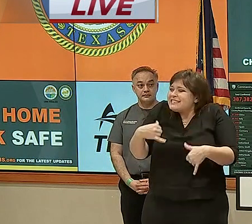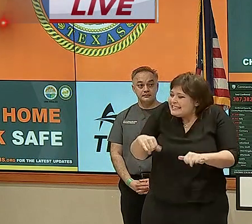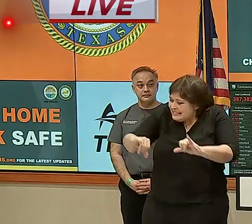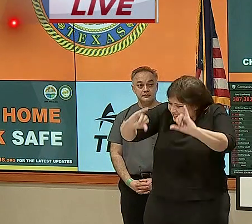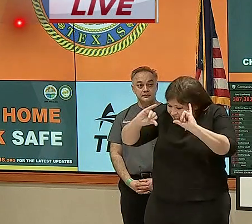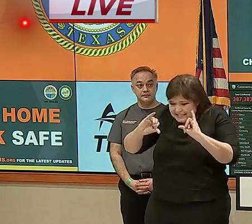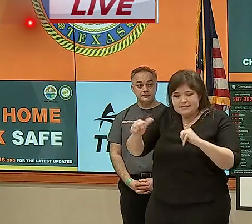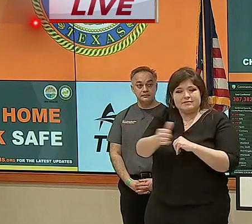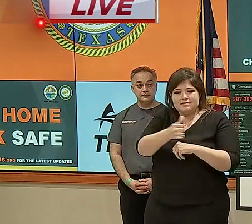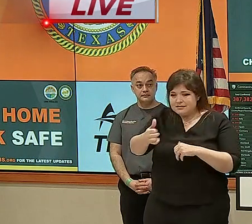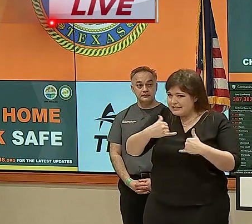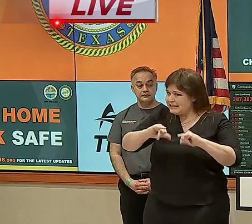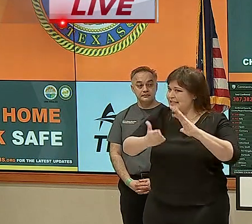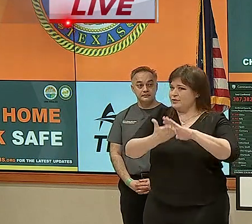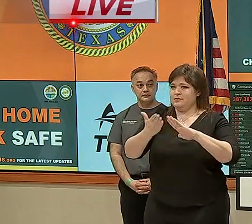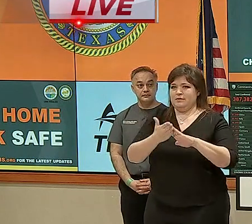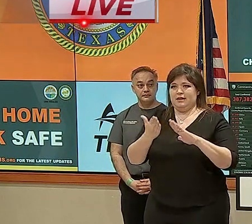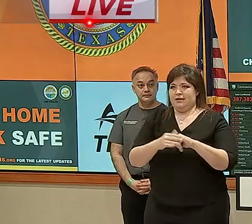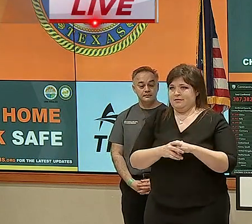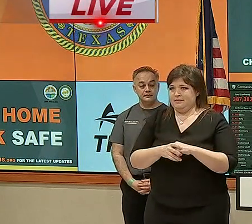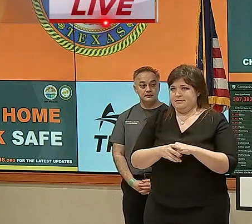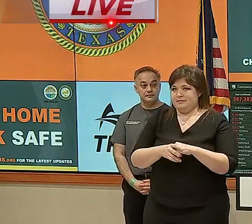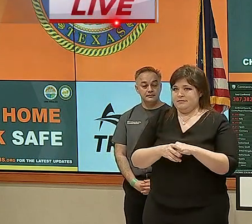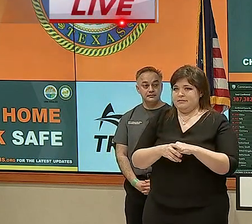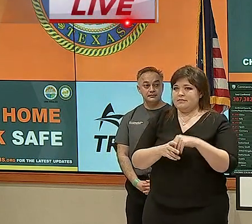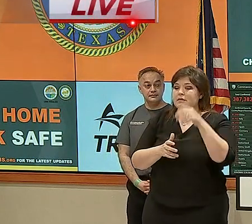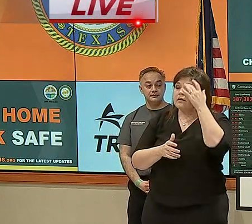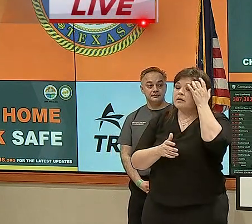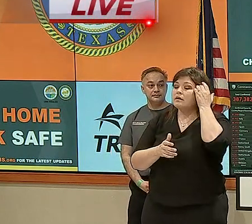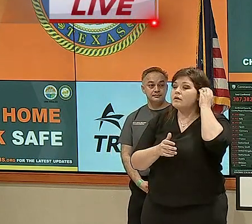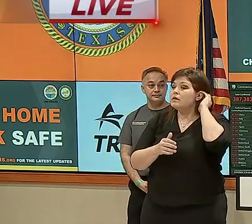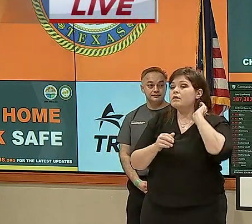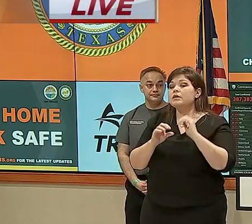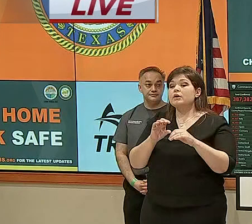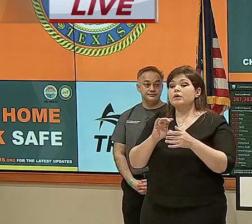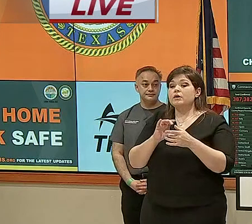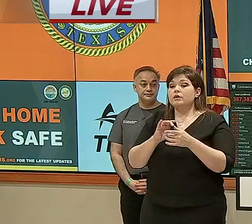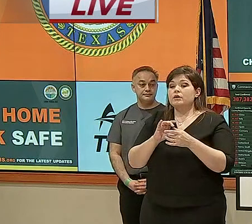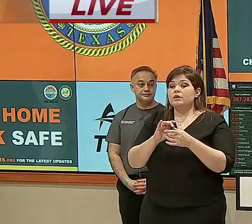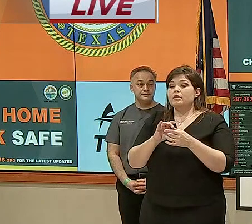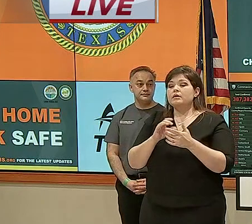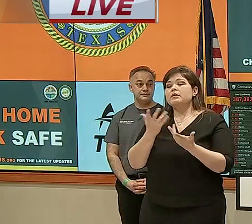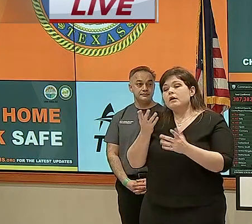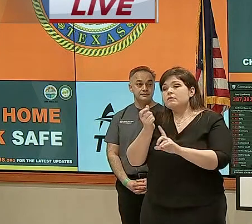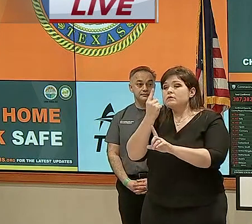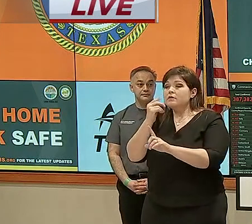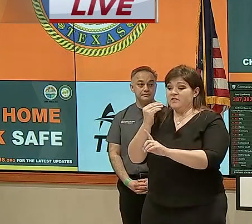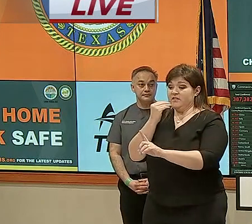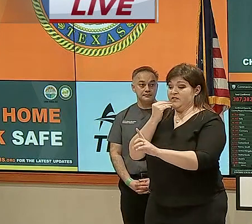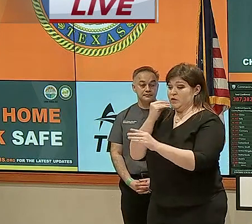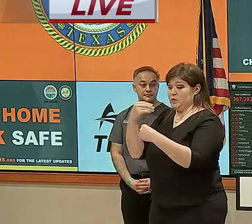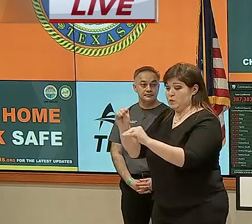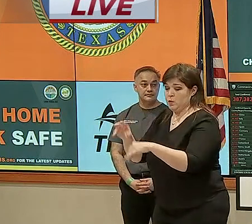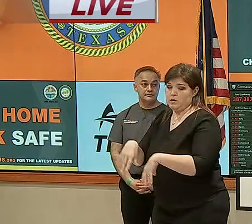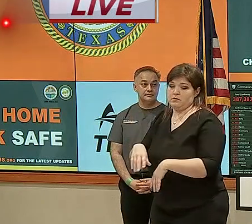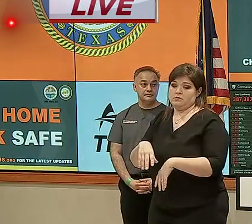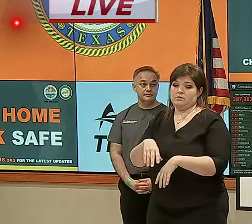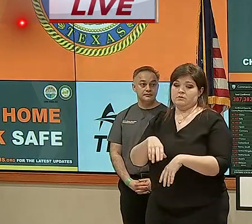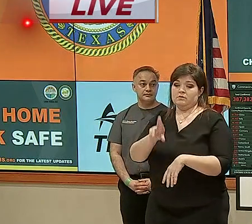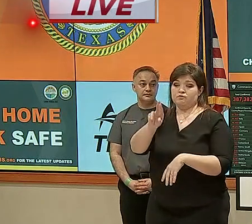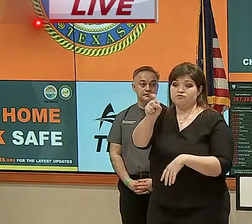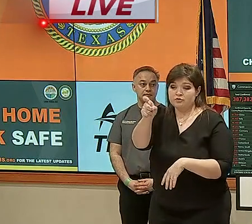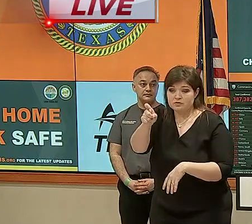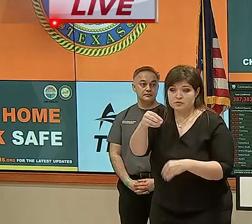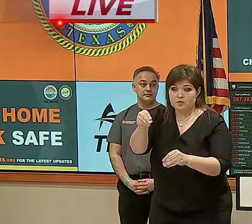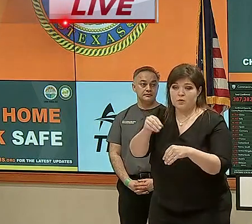things that are essential, those things will continue. With regards to going to the grocery store, the pharmacy, going